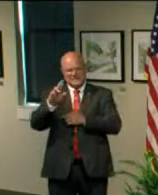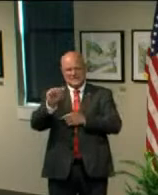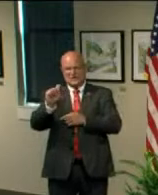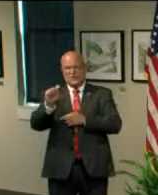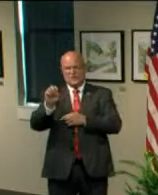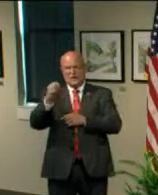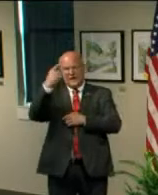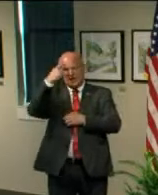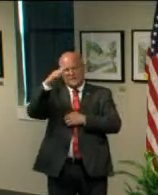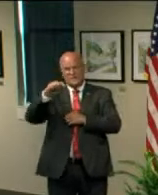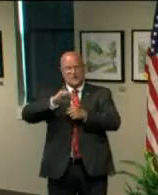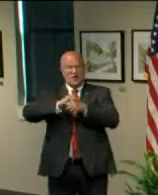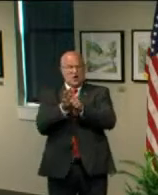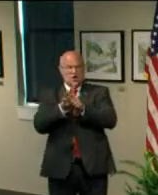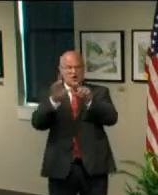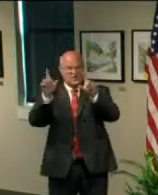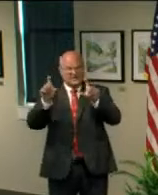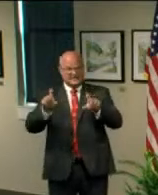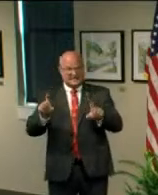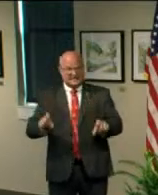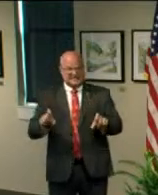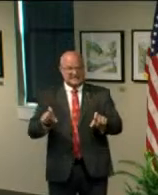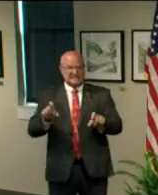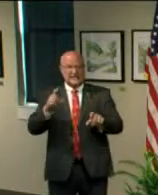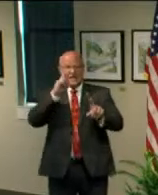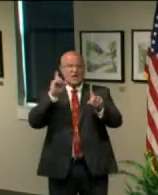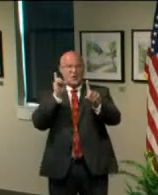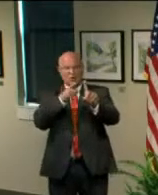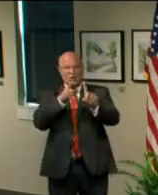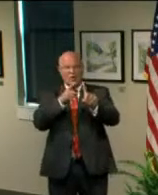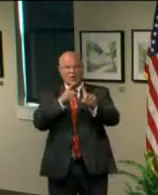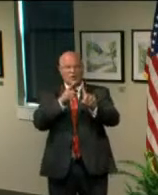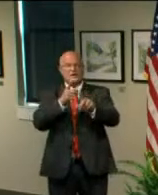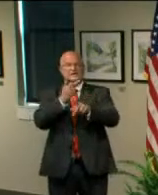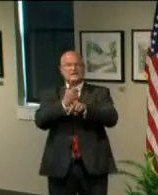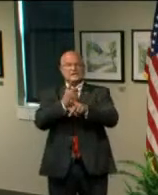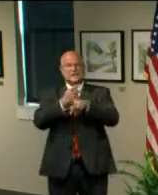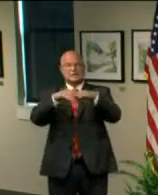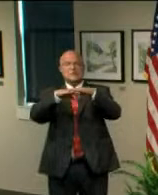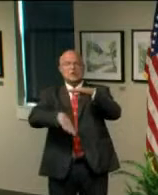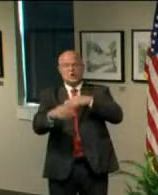for our COVID test, and our goal always to keep it below